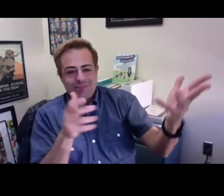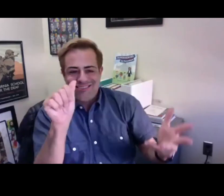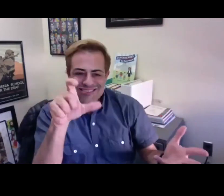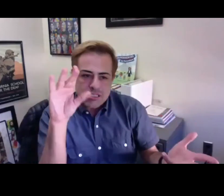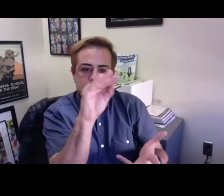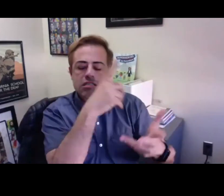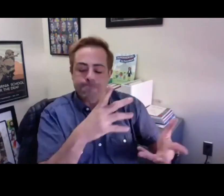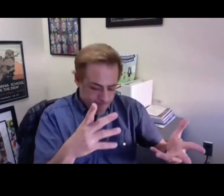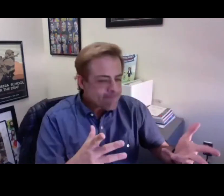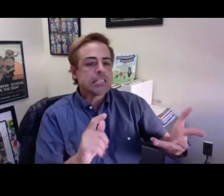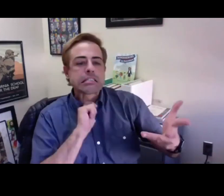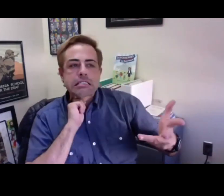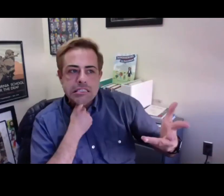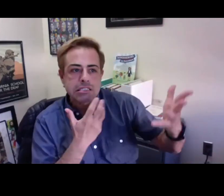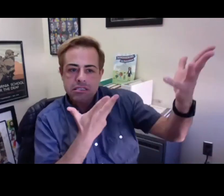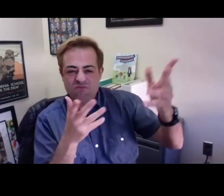that. So